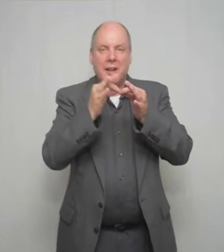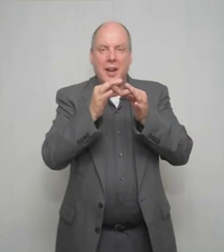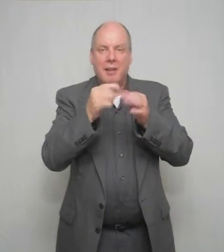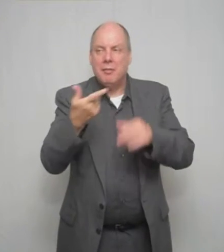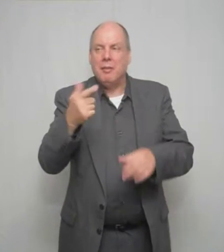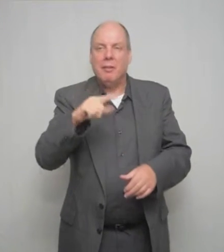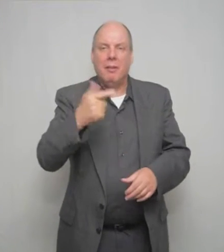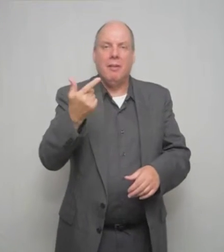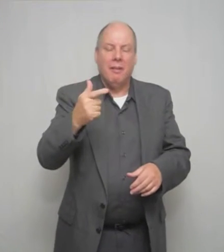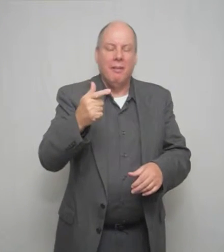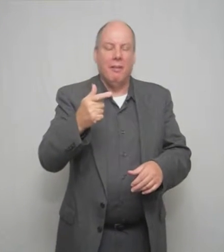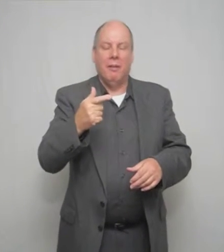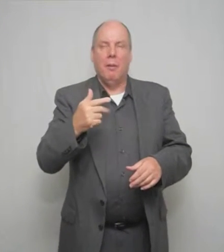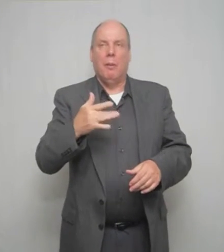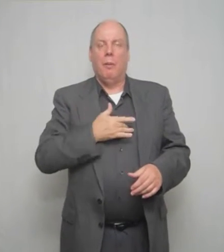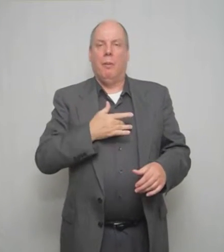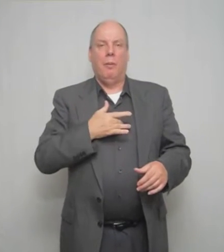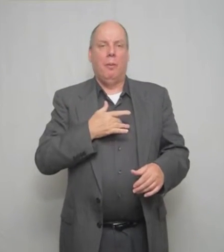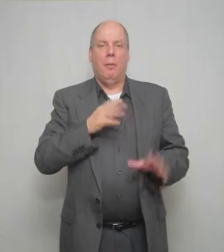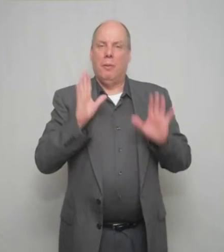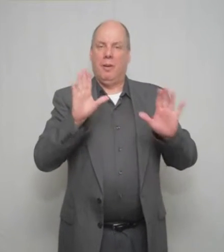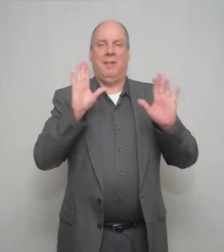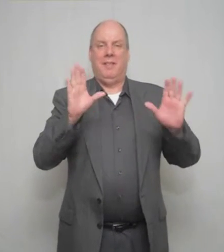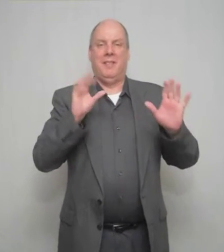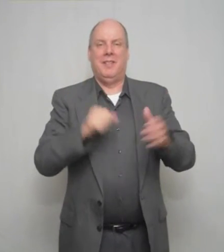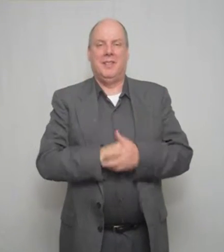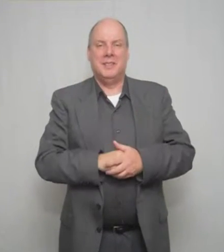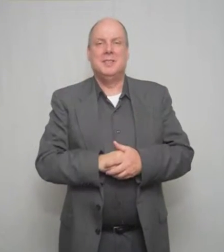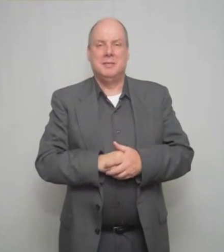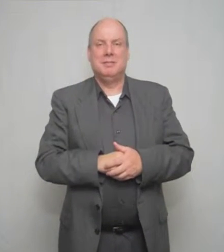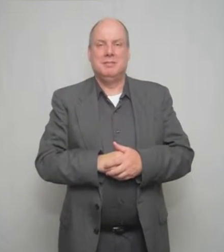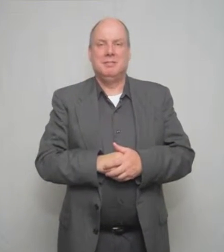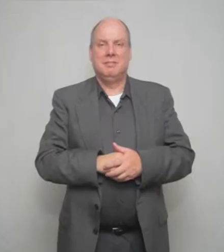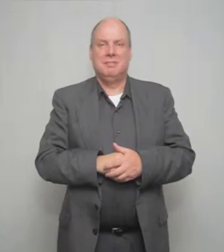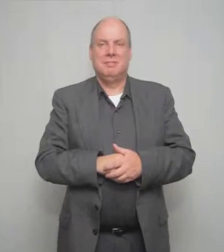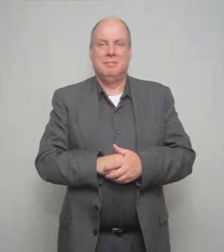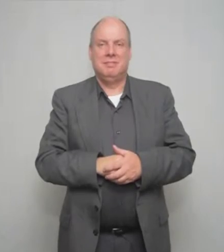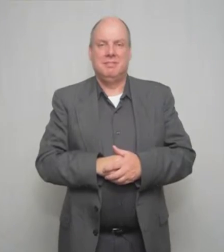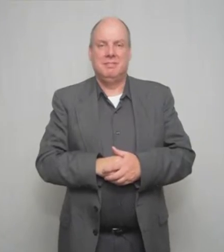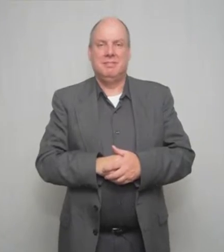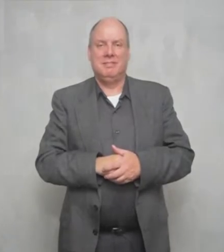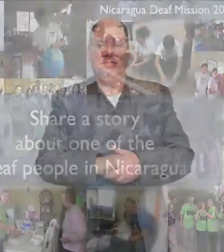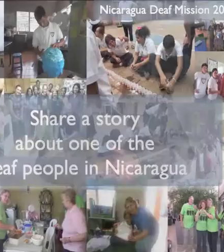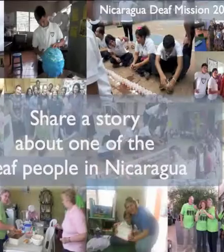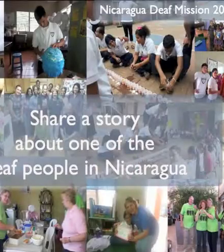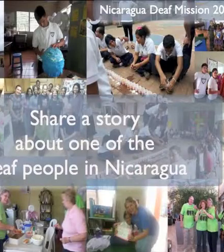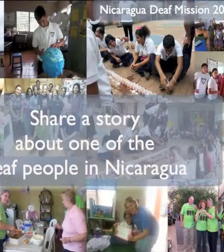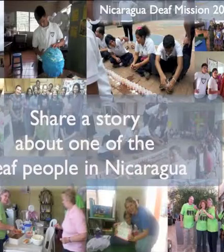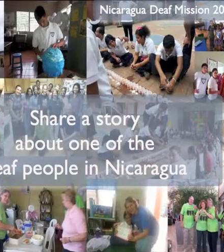There were 130 deaf students, like I said, and we just encouraged them and taught them.